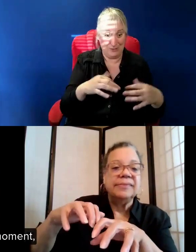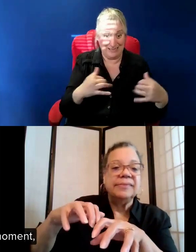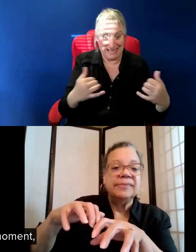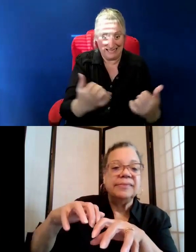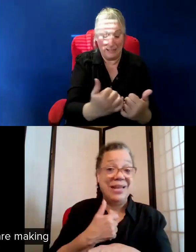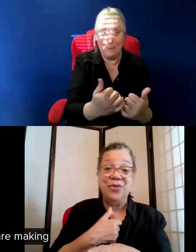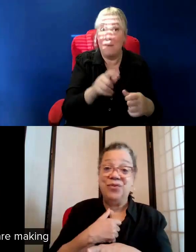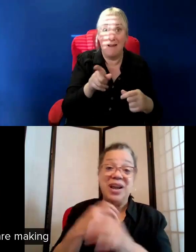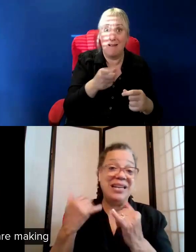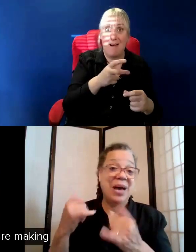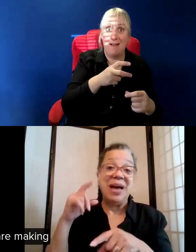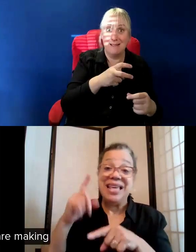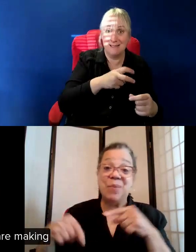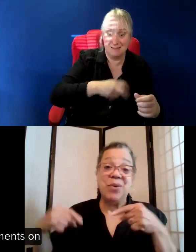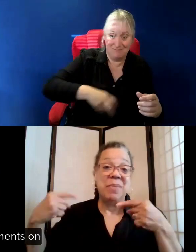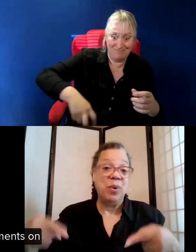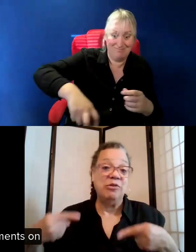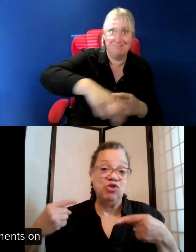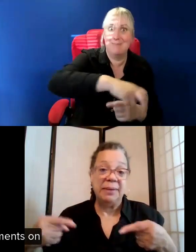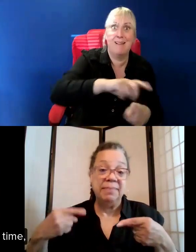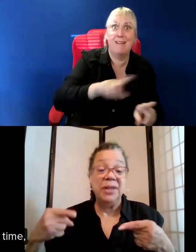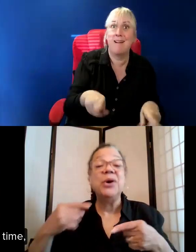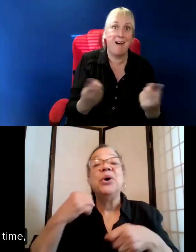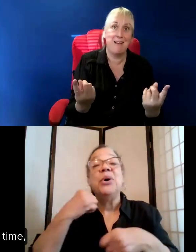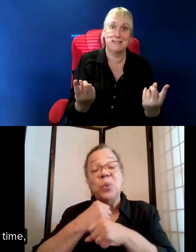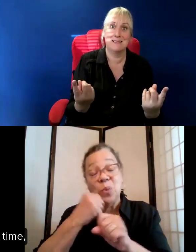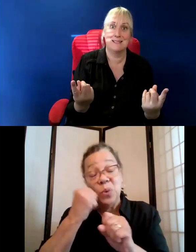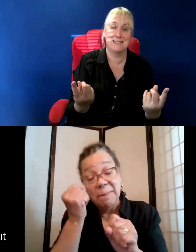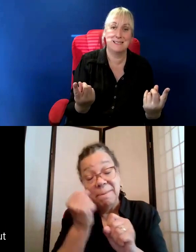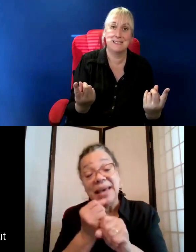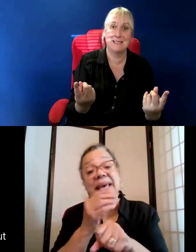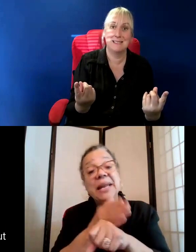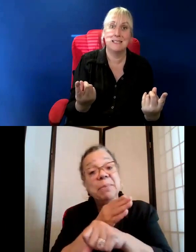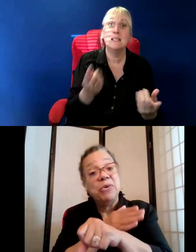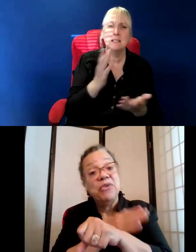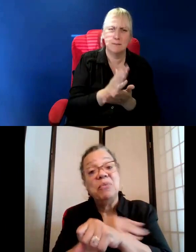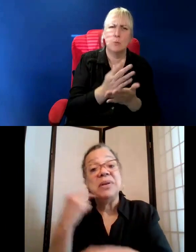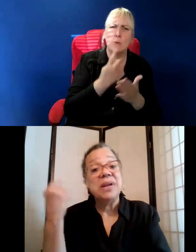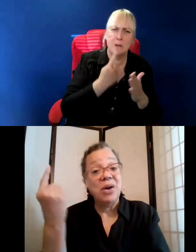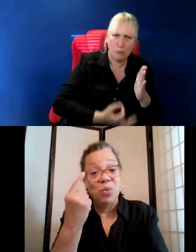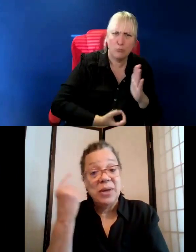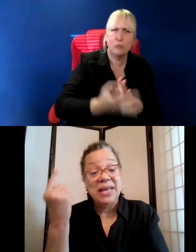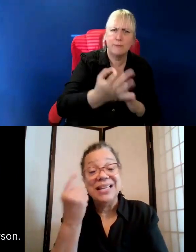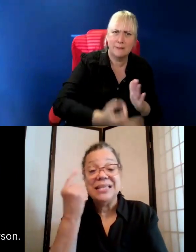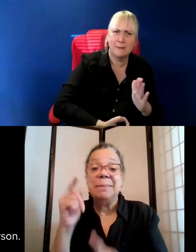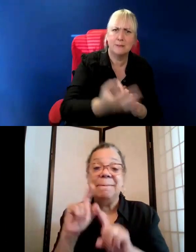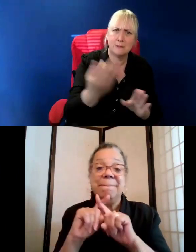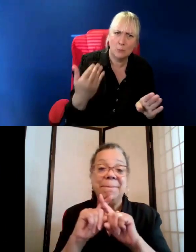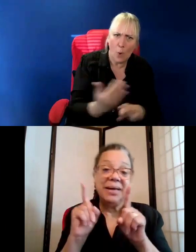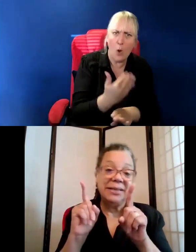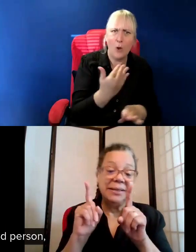this moment, which we are making improvements on all the time. But you know,